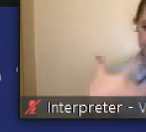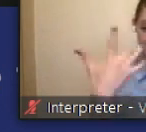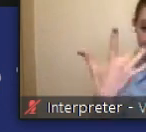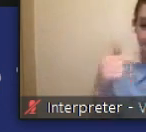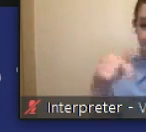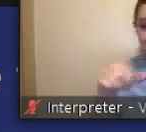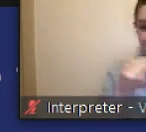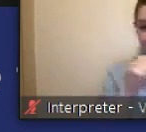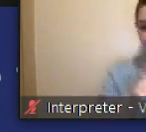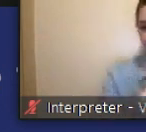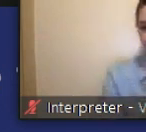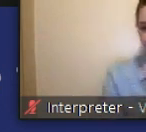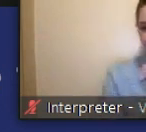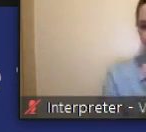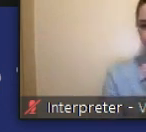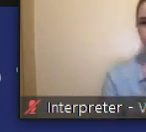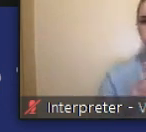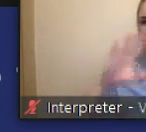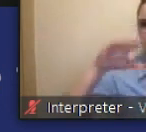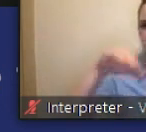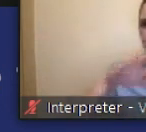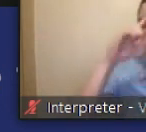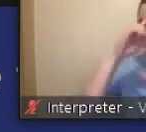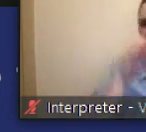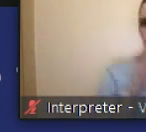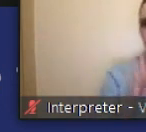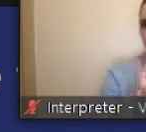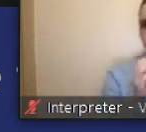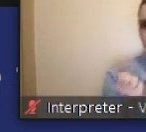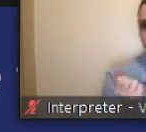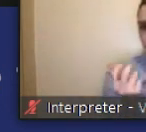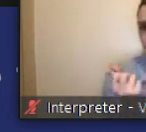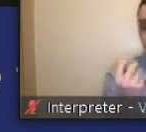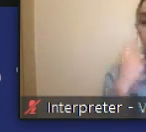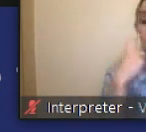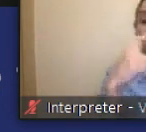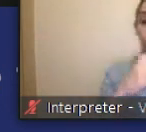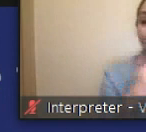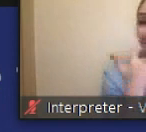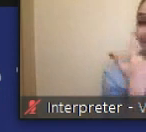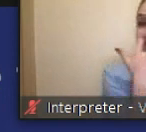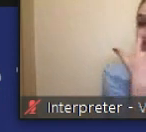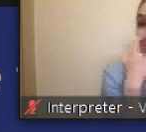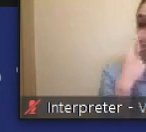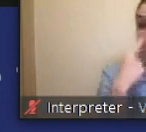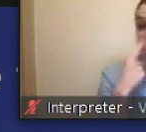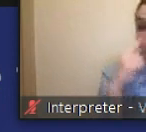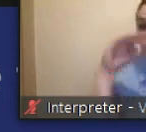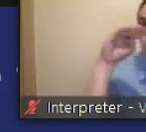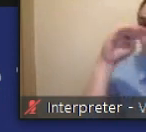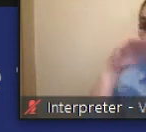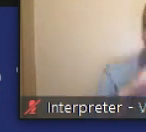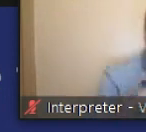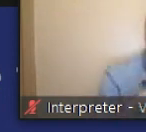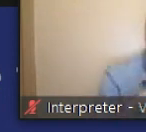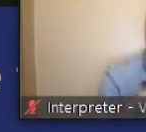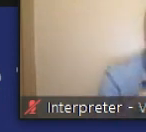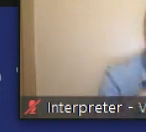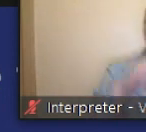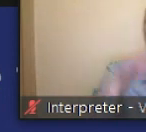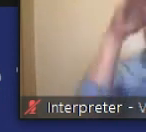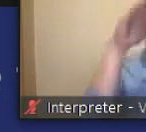with our case trends, you can see that we've continued to see a nice downward trajectory in the number of cases occurring here